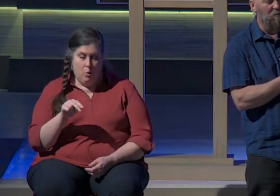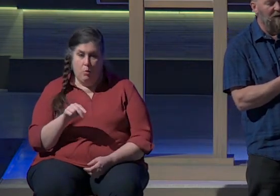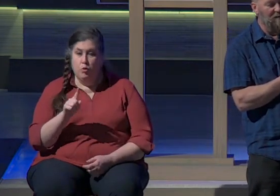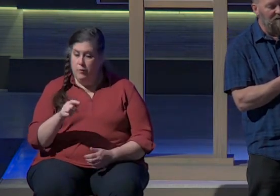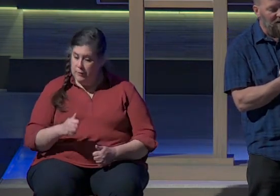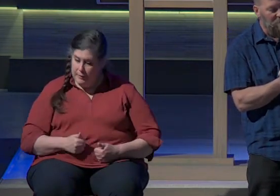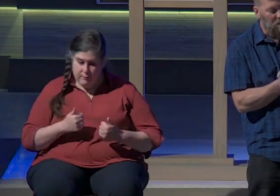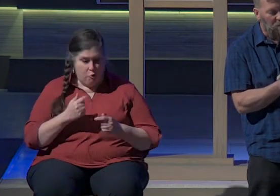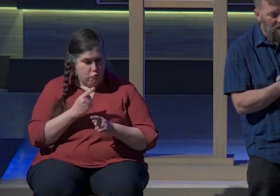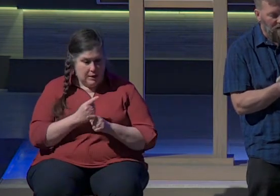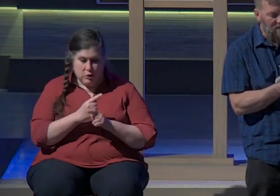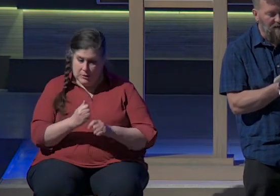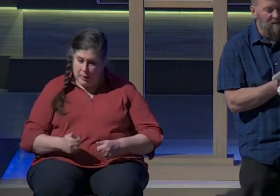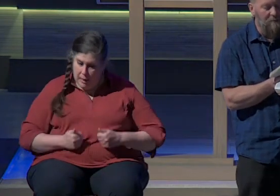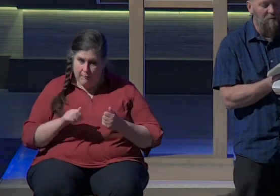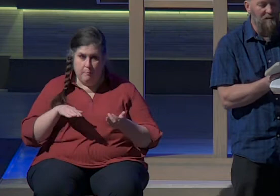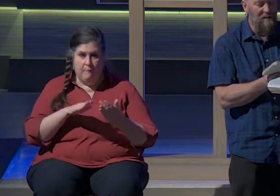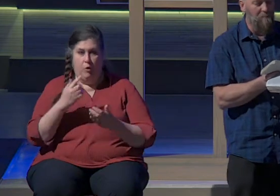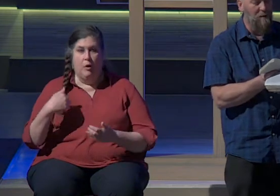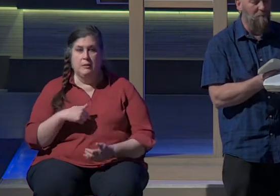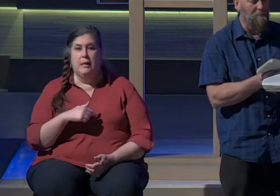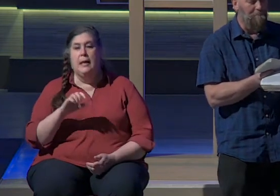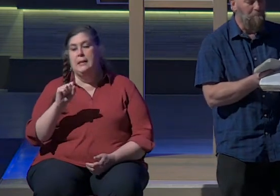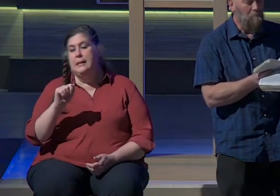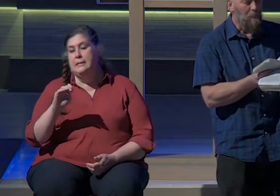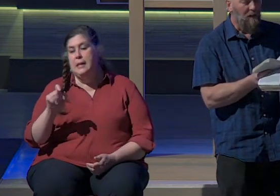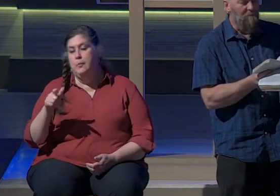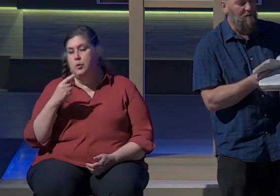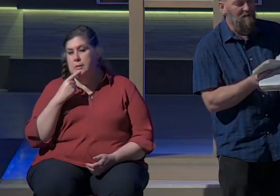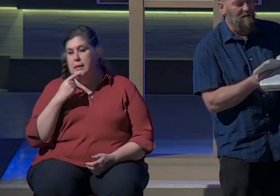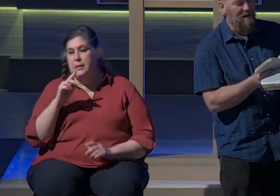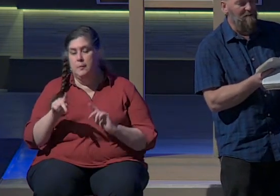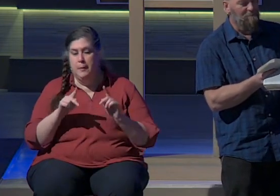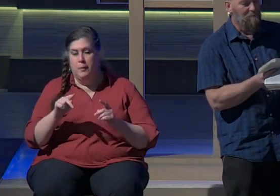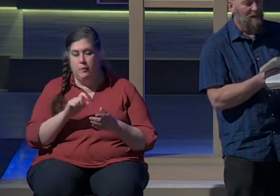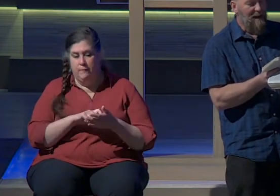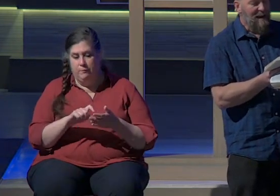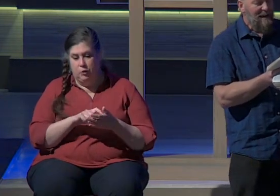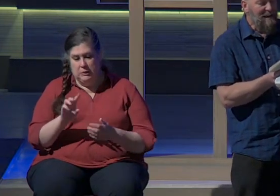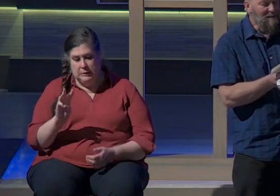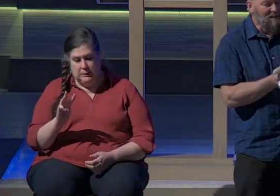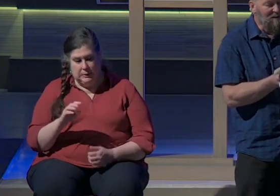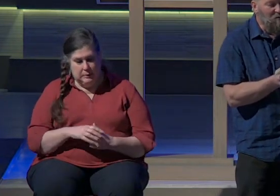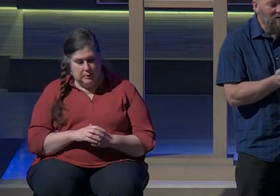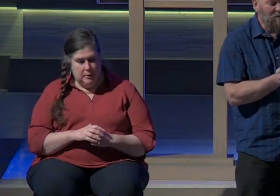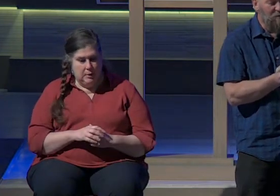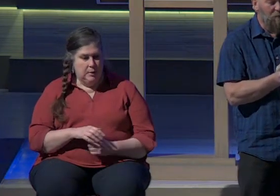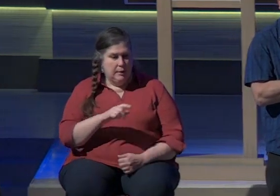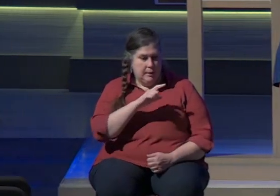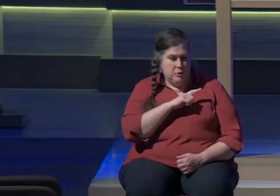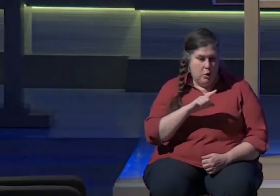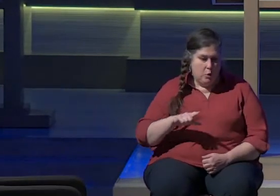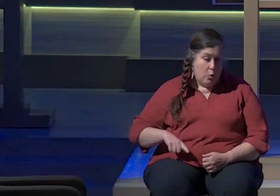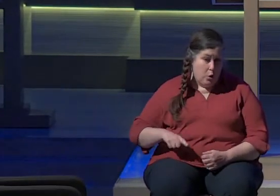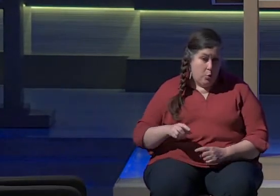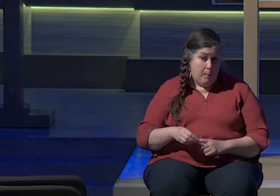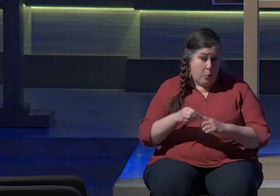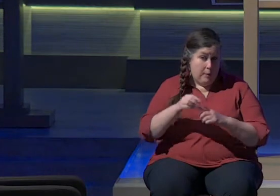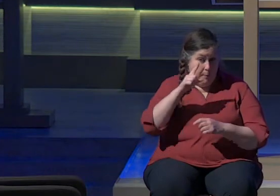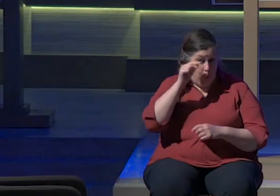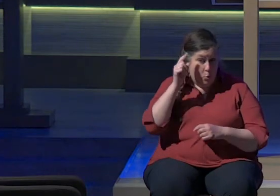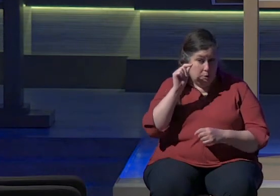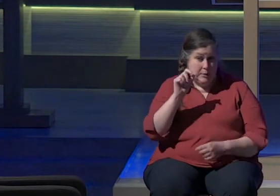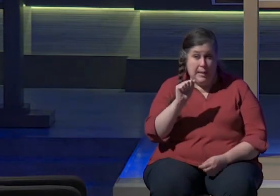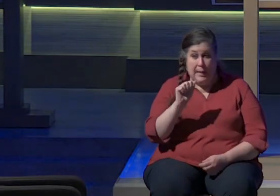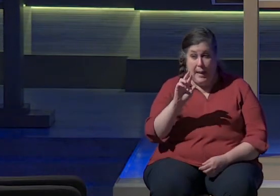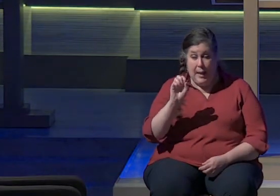lived a righteous life before us. Then Samuel said to the people, verse 6 now, it is the Lord who appointed Moses and Aaron